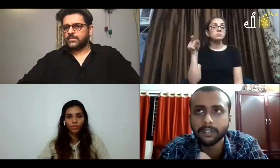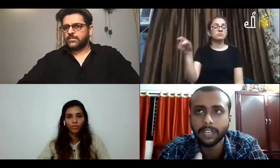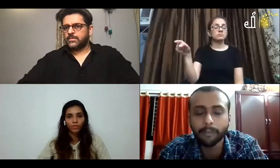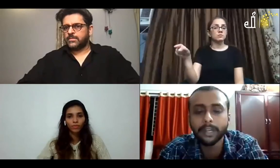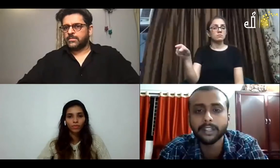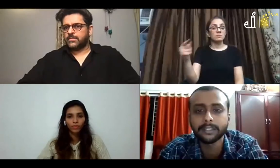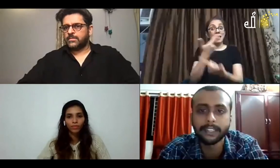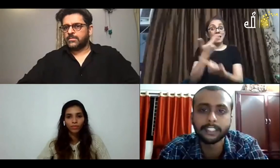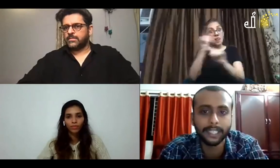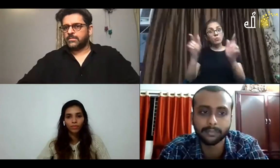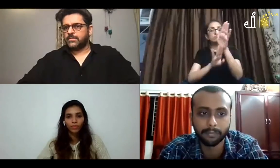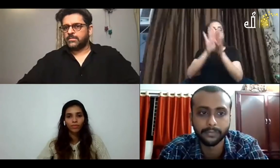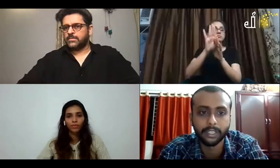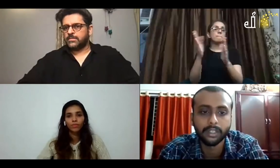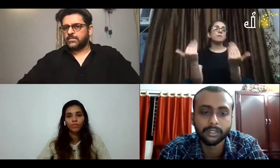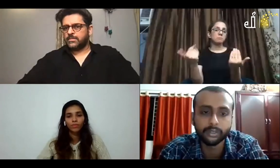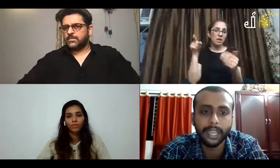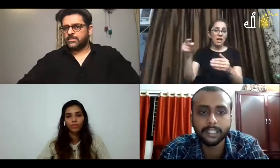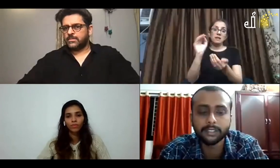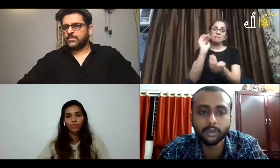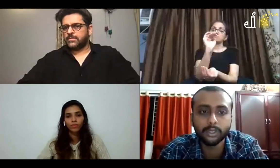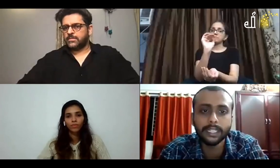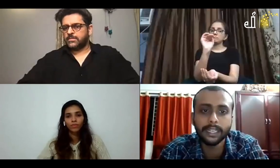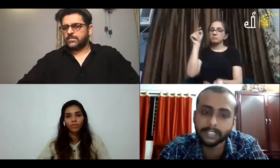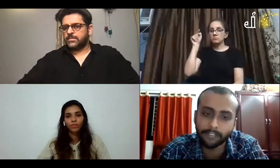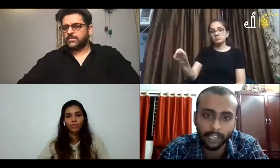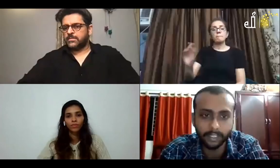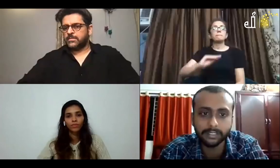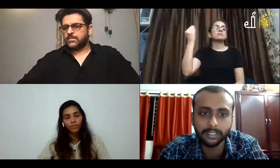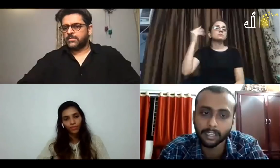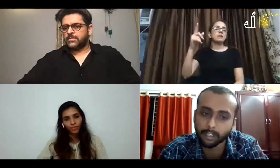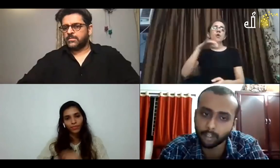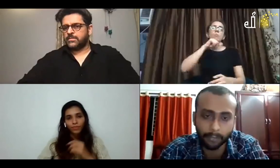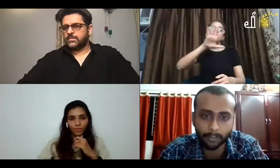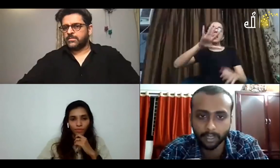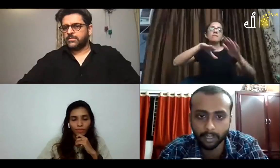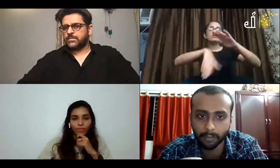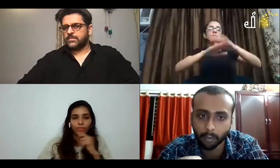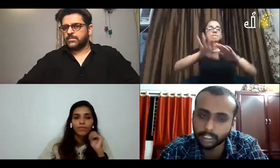language development is at its maximum. So that is usually less than 5 years.